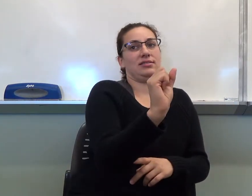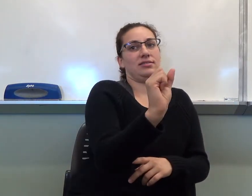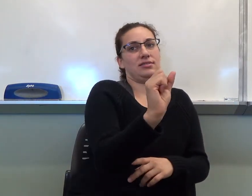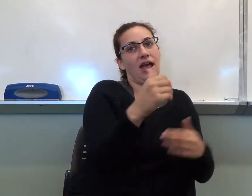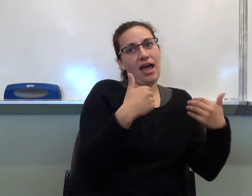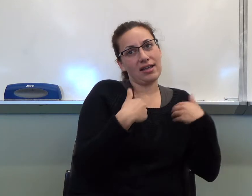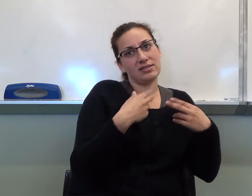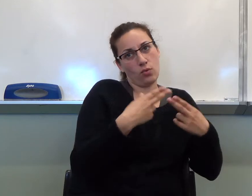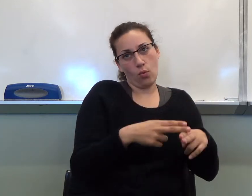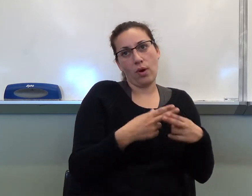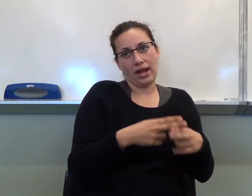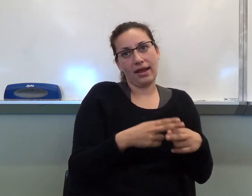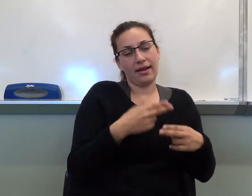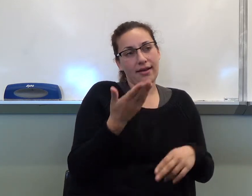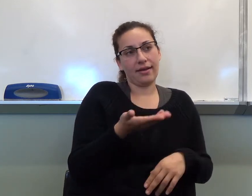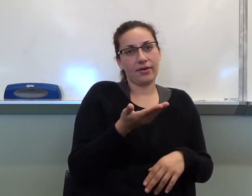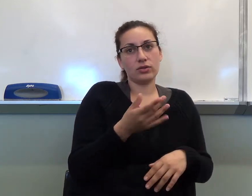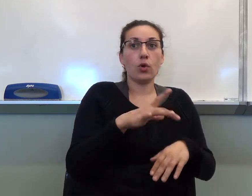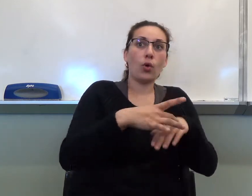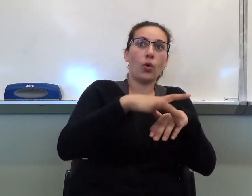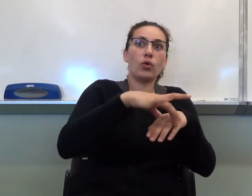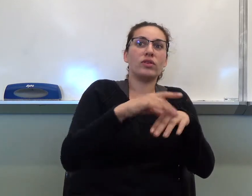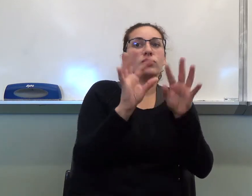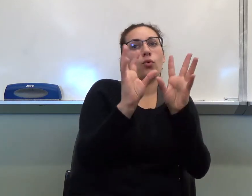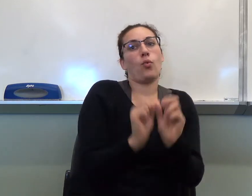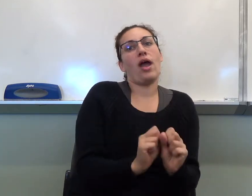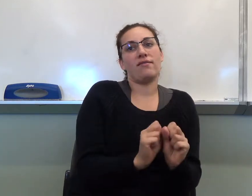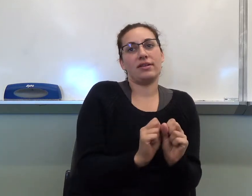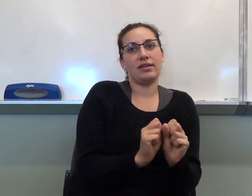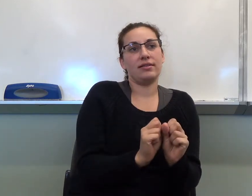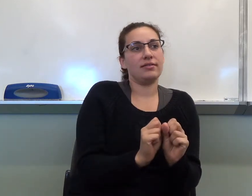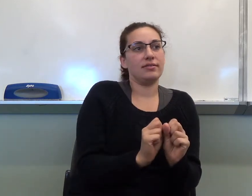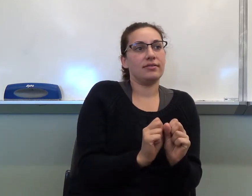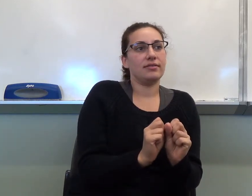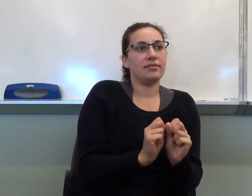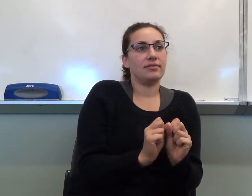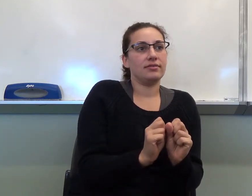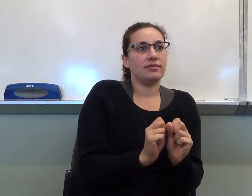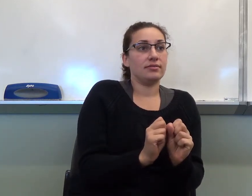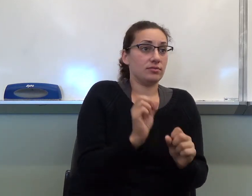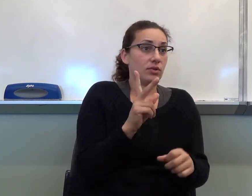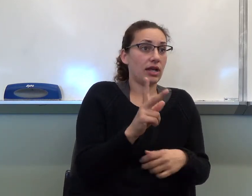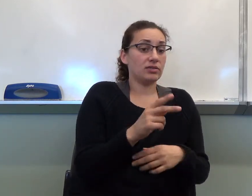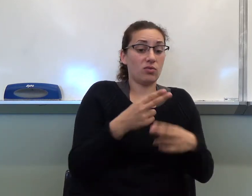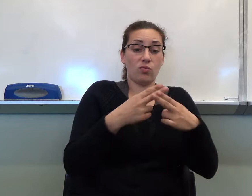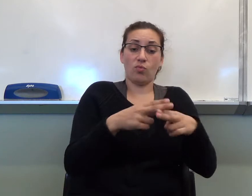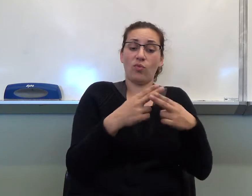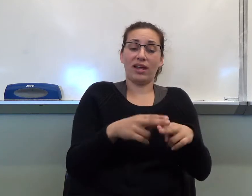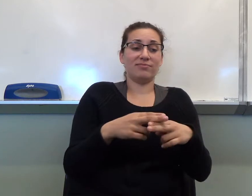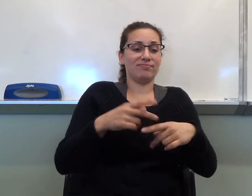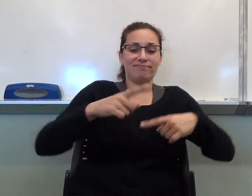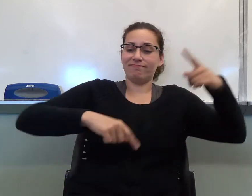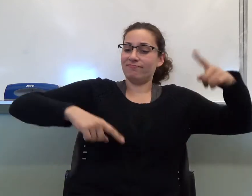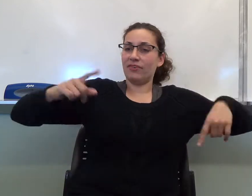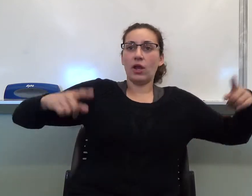weight here, because the Earth is pulling on it. So weight changes, mass doesn't. All